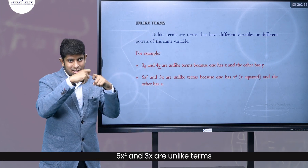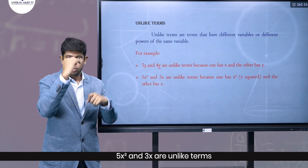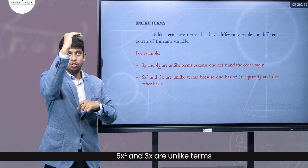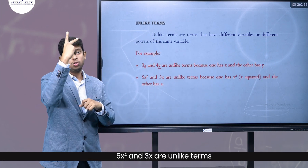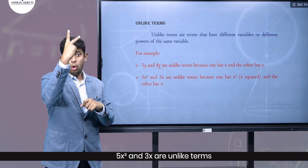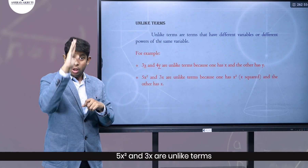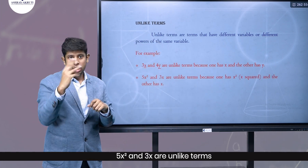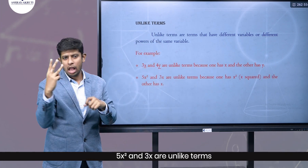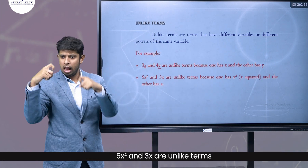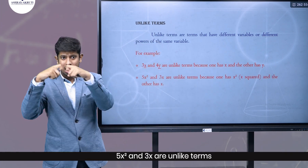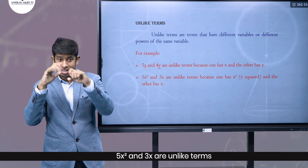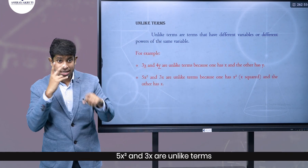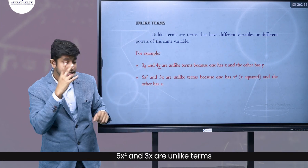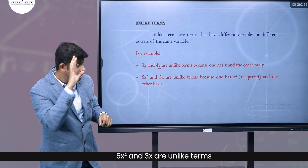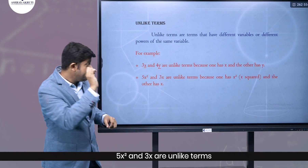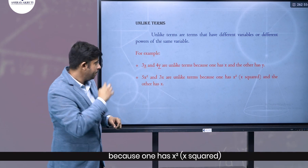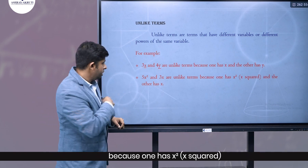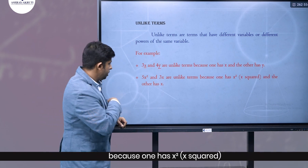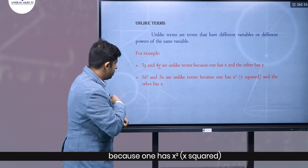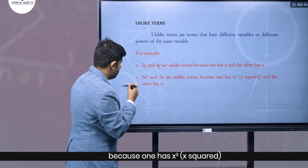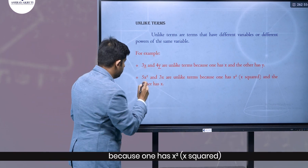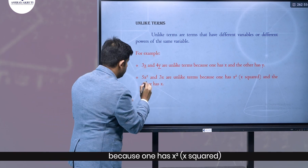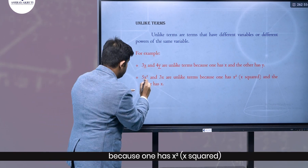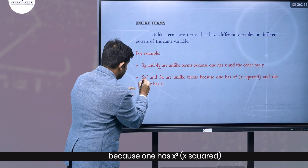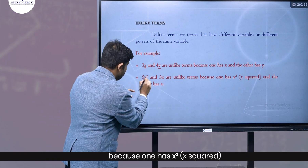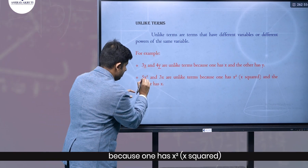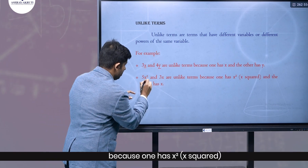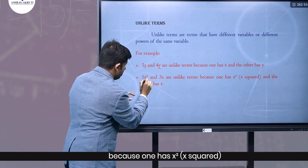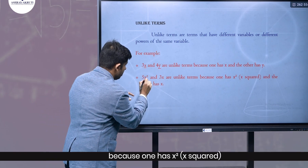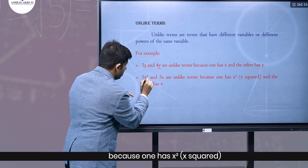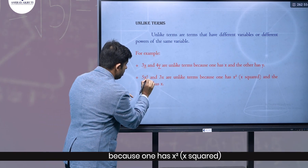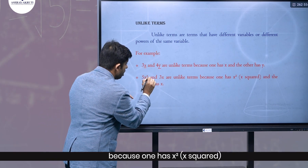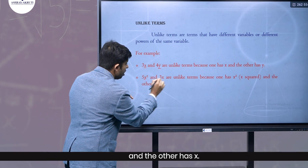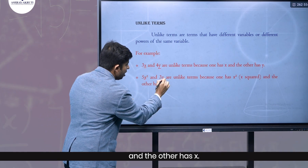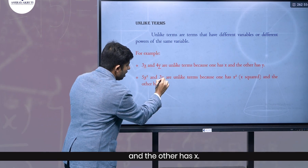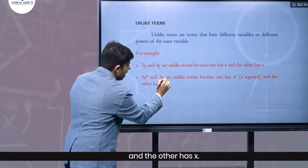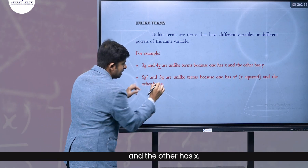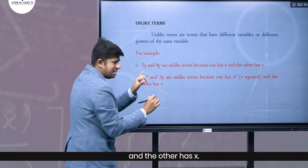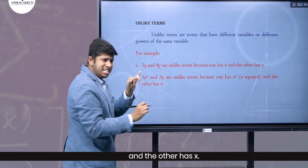Five x square and 3x are unlike terms because one has x square and the other has x.